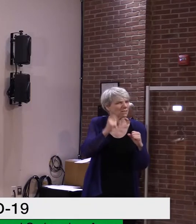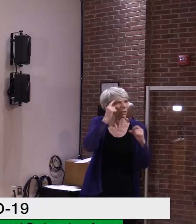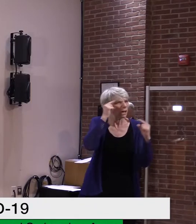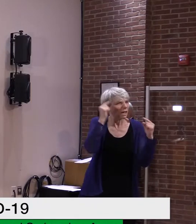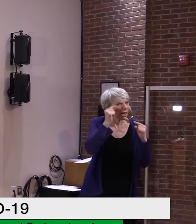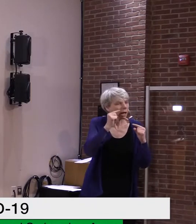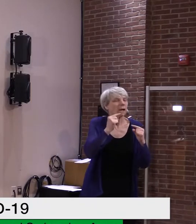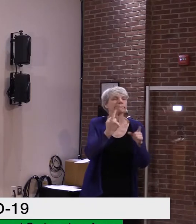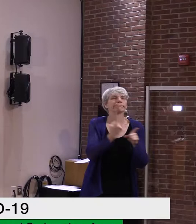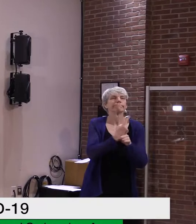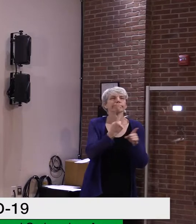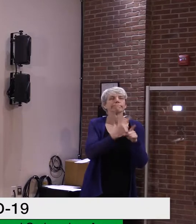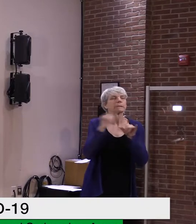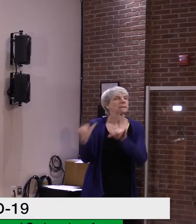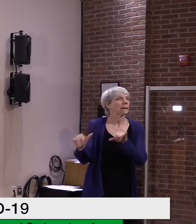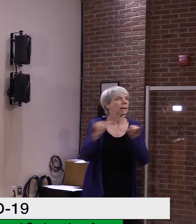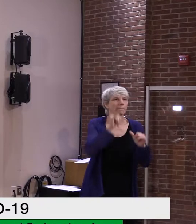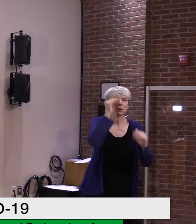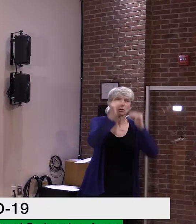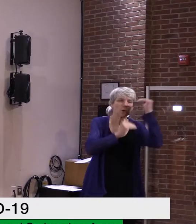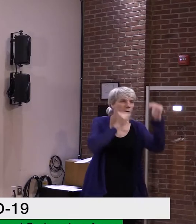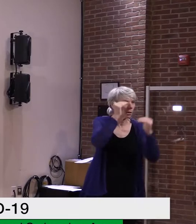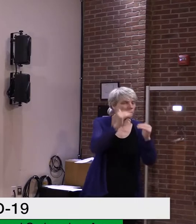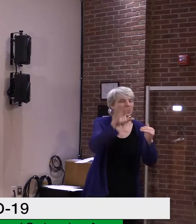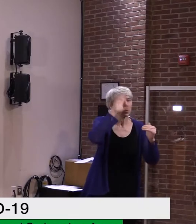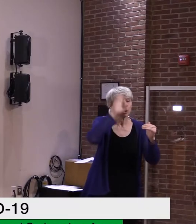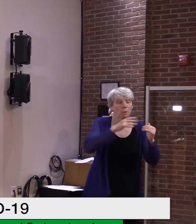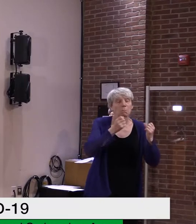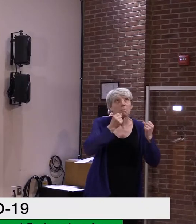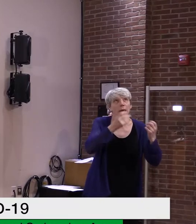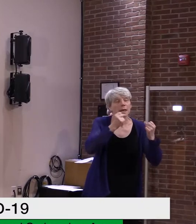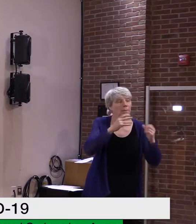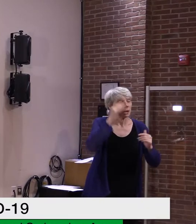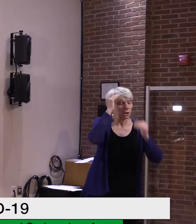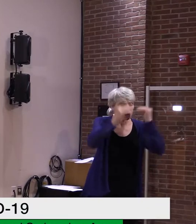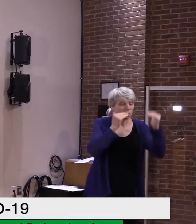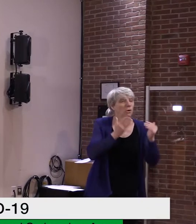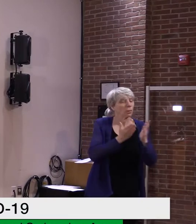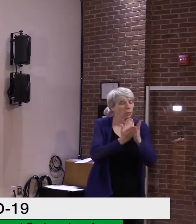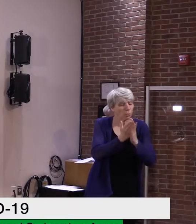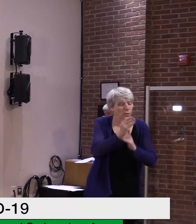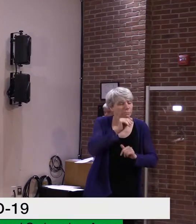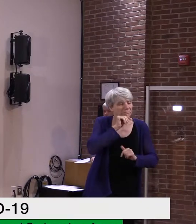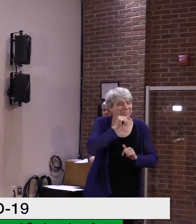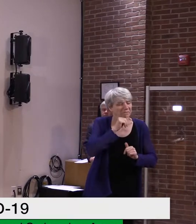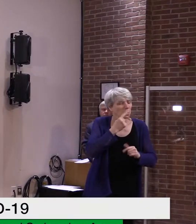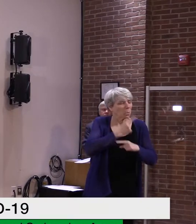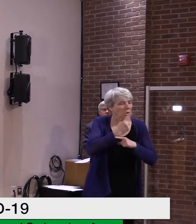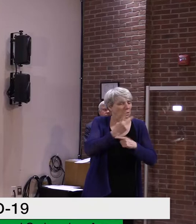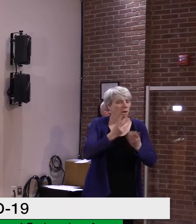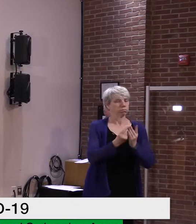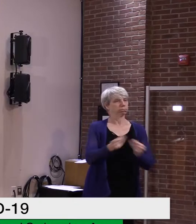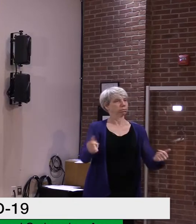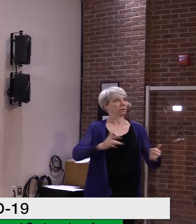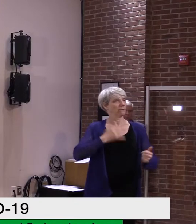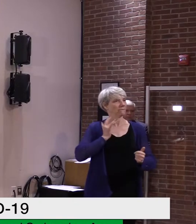data from millions of adults that have now been fully vaccinated. Hundreds of